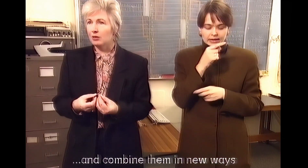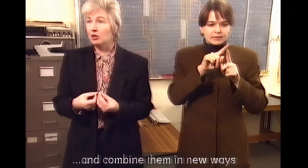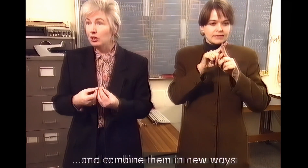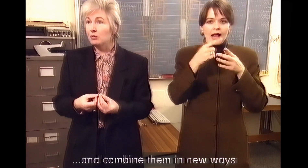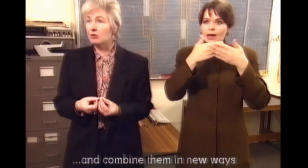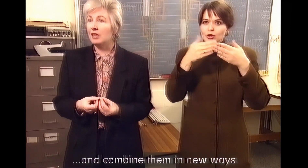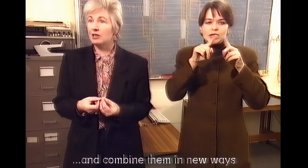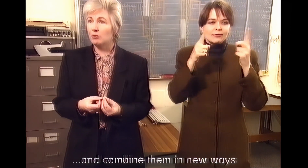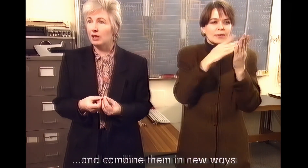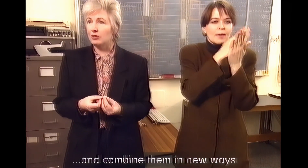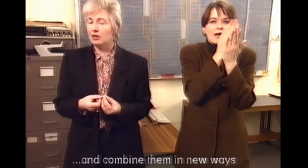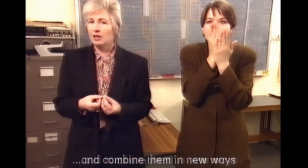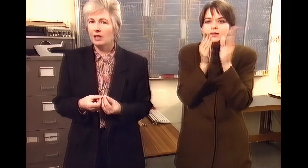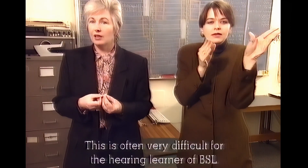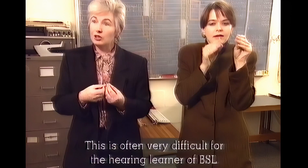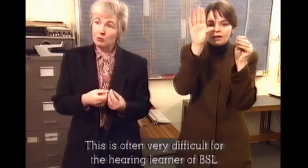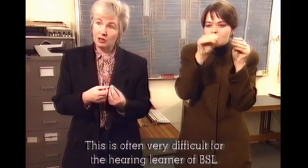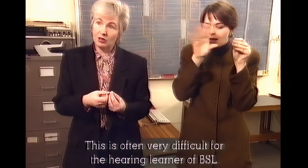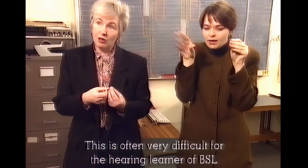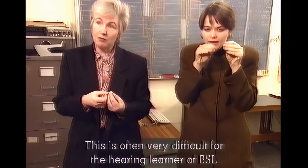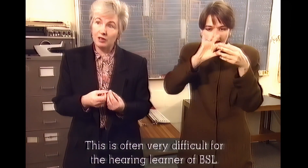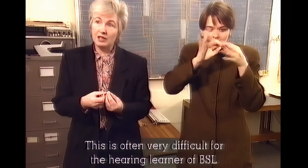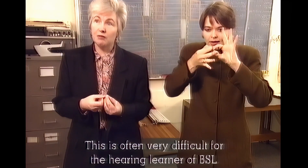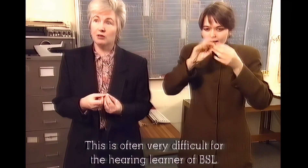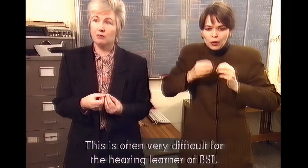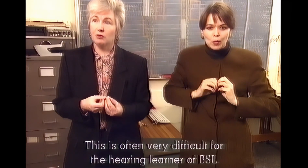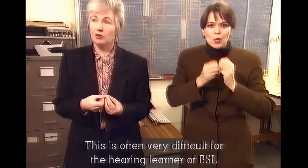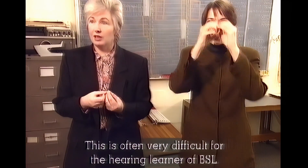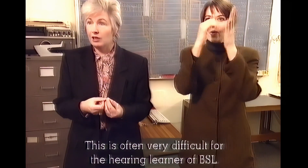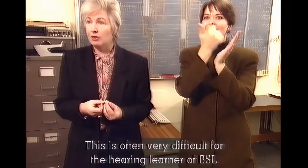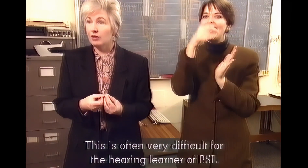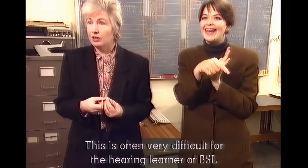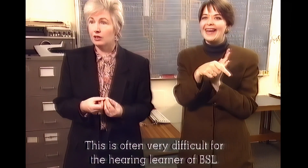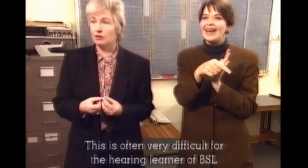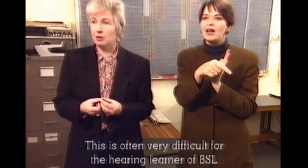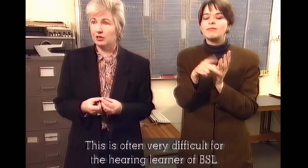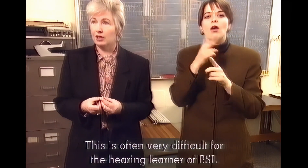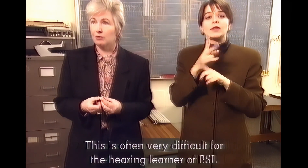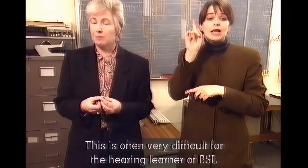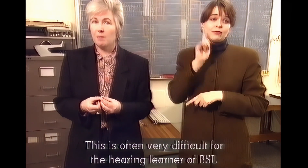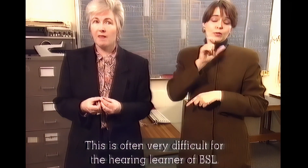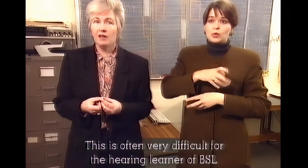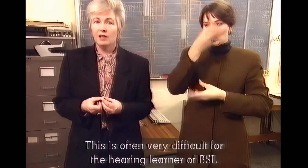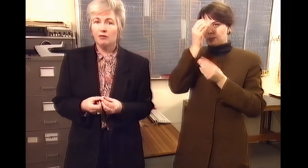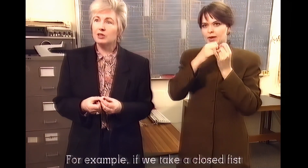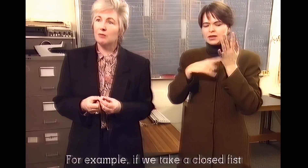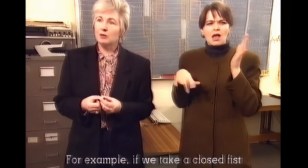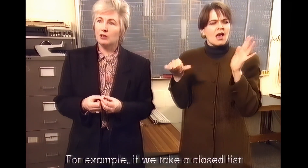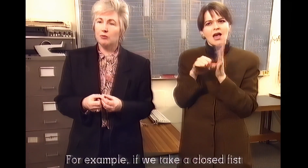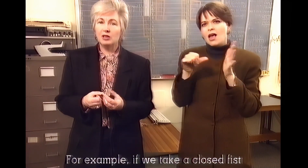in new and creative ways. And this is what is often very difficult for the hearing learner of BSL. For example, if we take